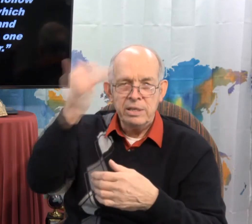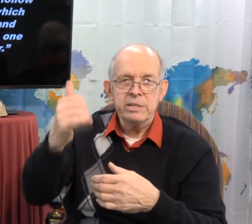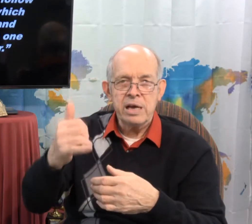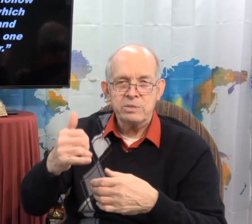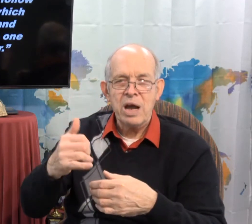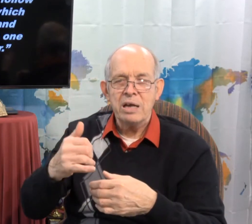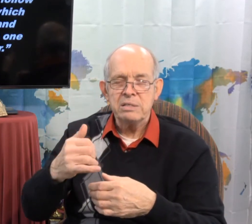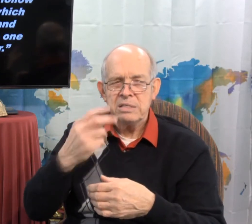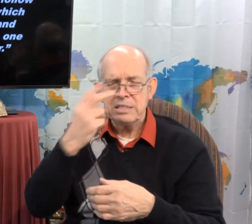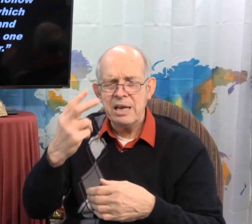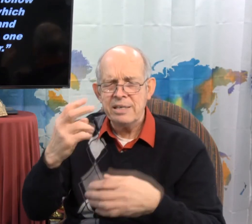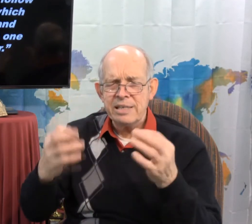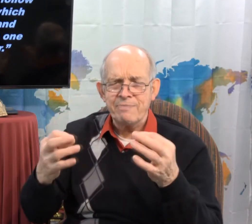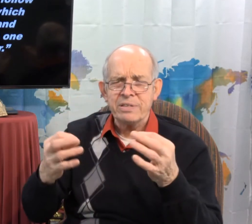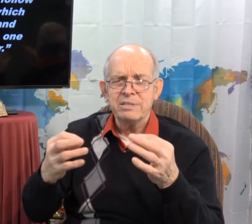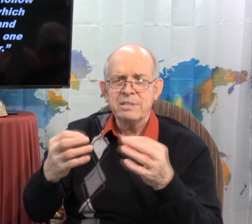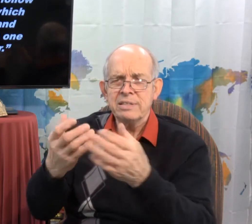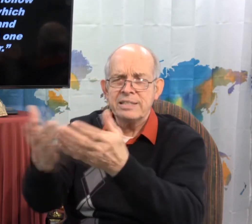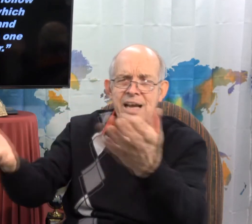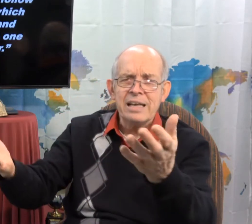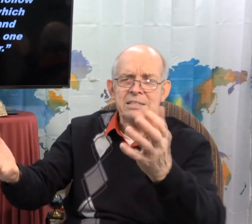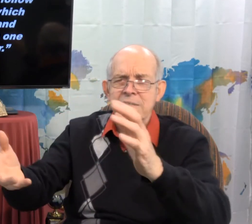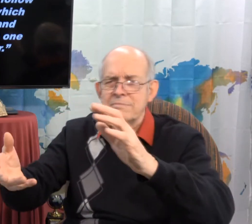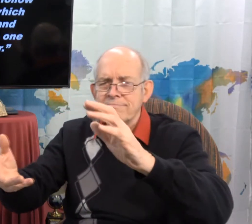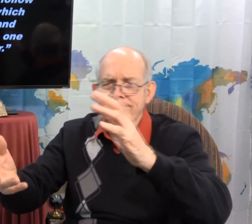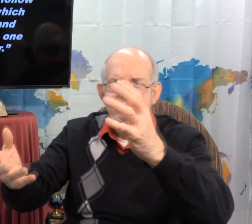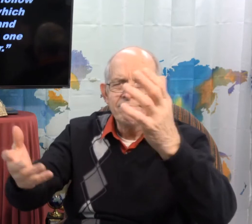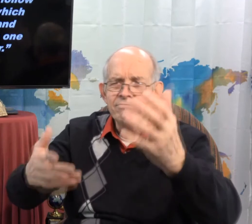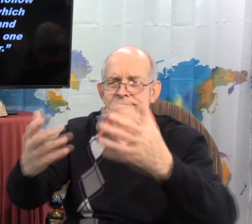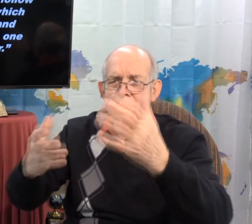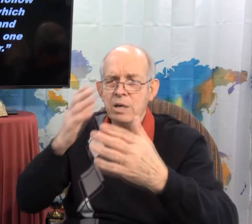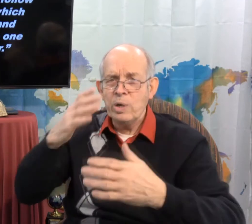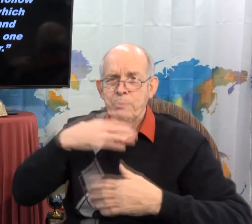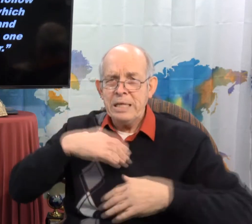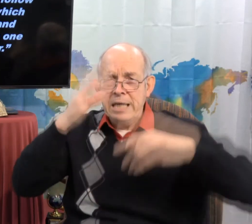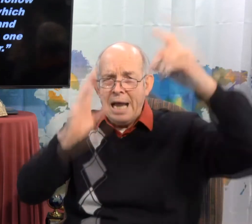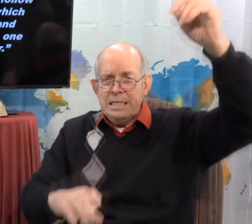the strength, see if the day we please God.